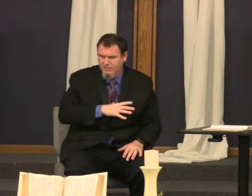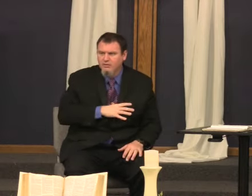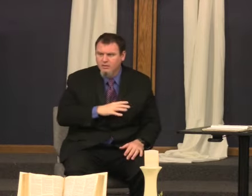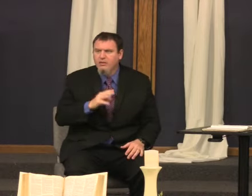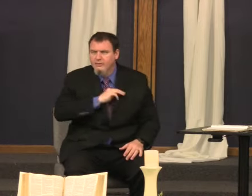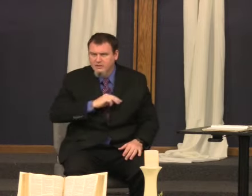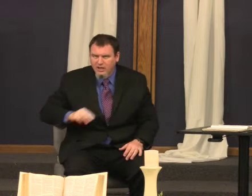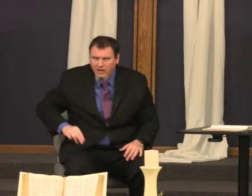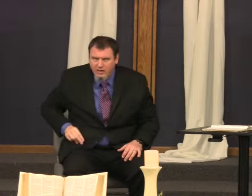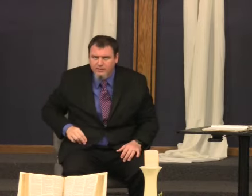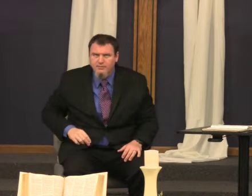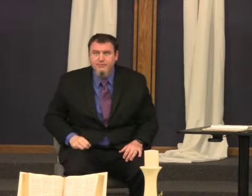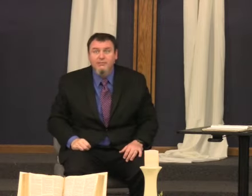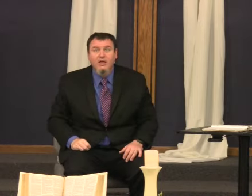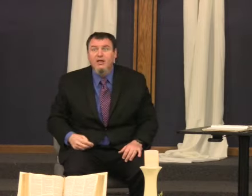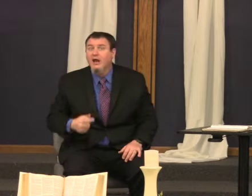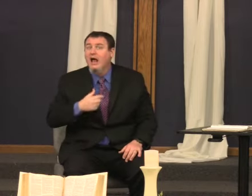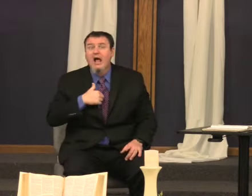The Son of Man, the Messiah.